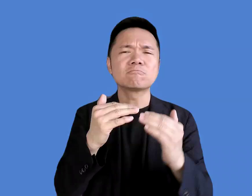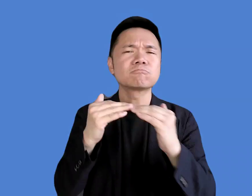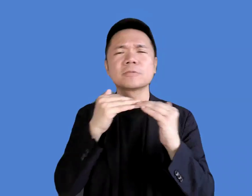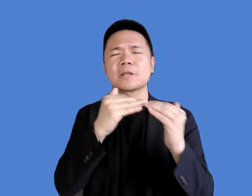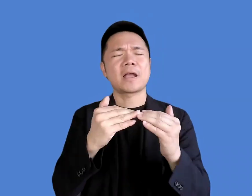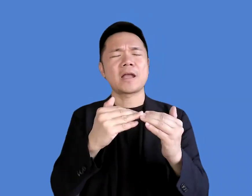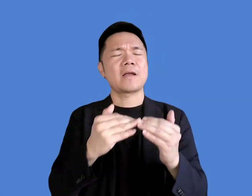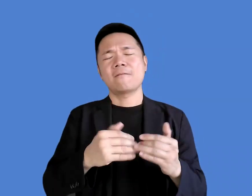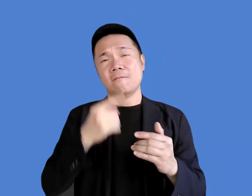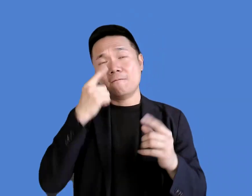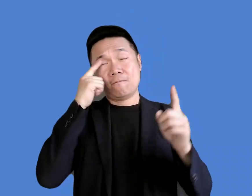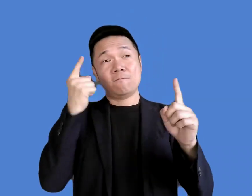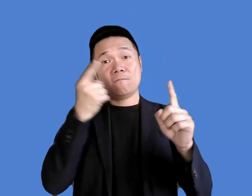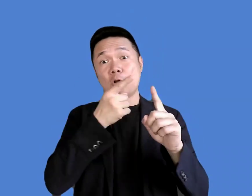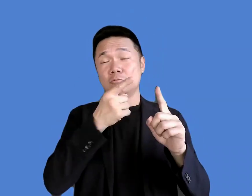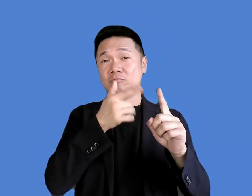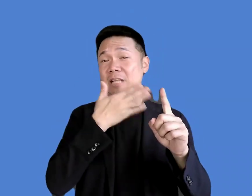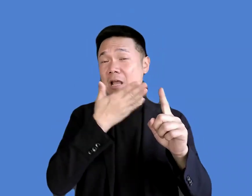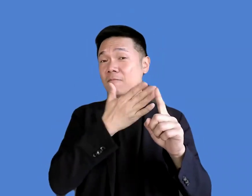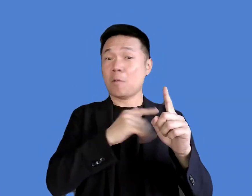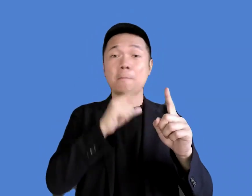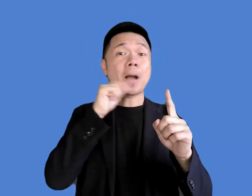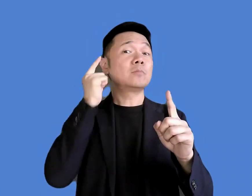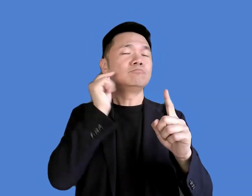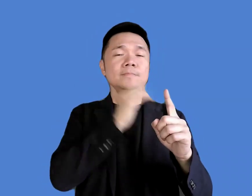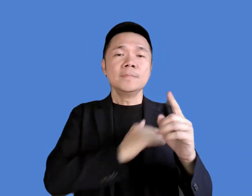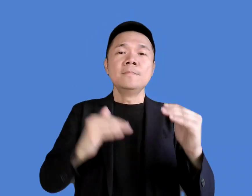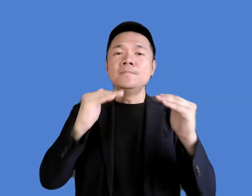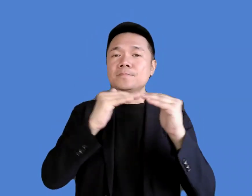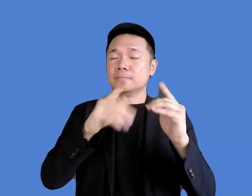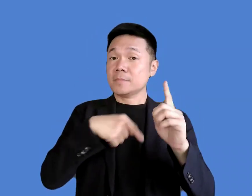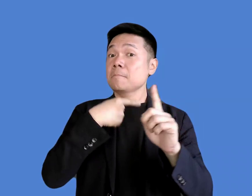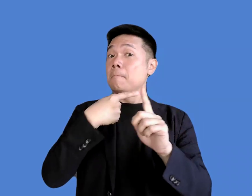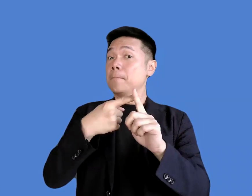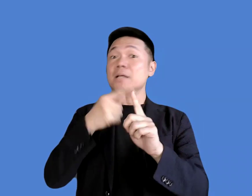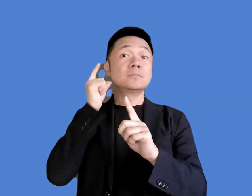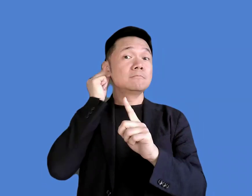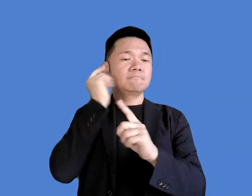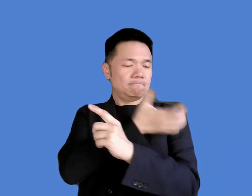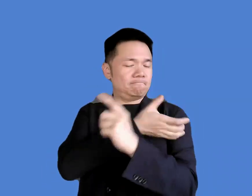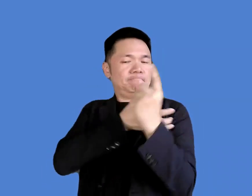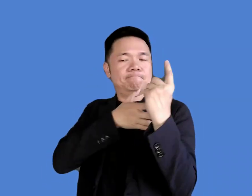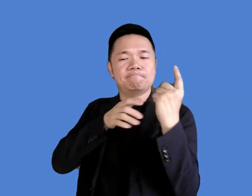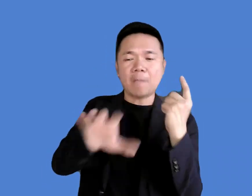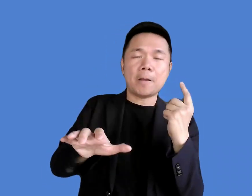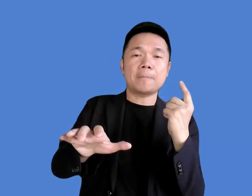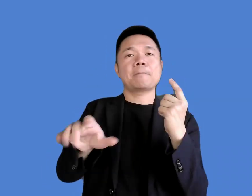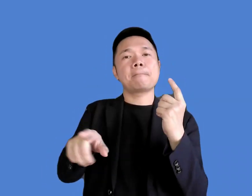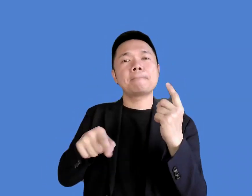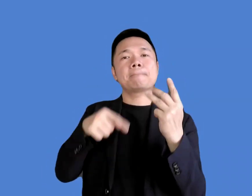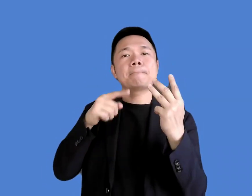a transformative impact on gender equality and women's economic empowerment, and grow the economies and